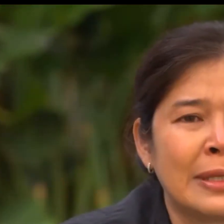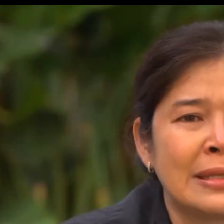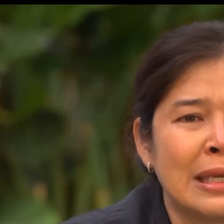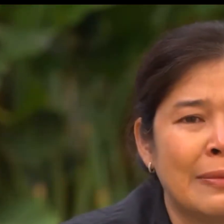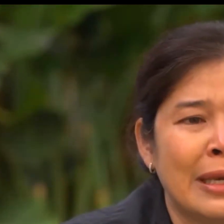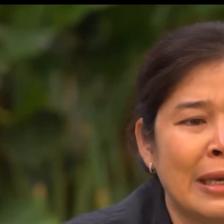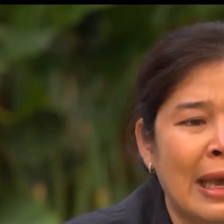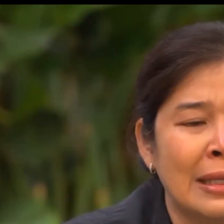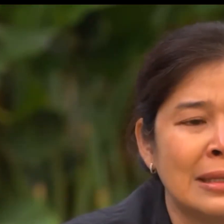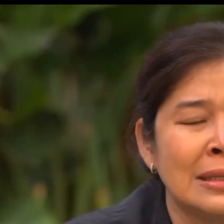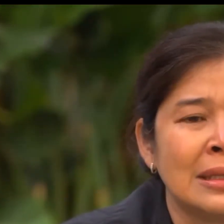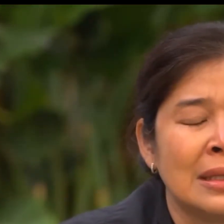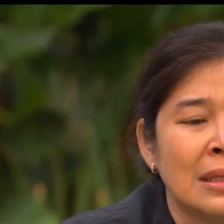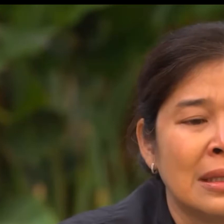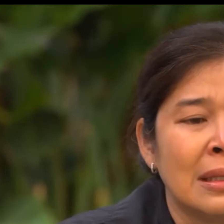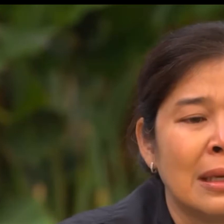and come and see me again.